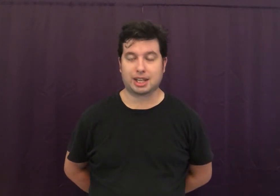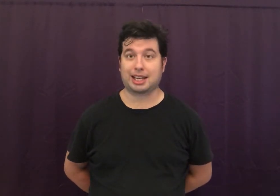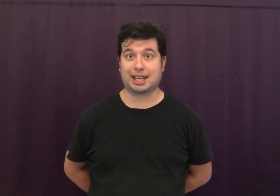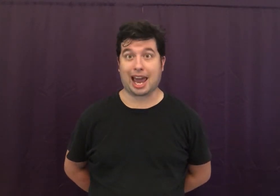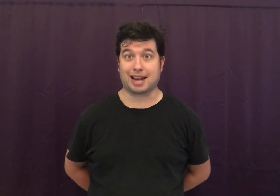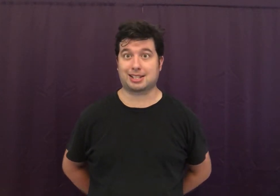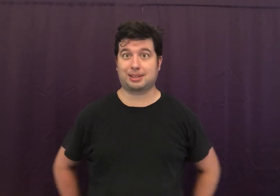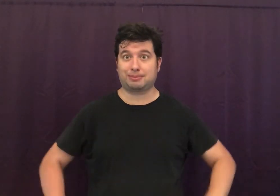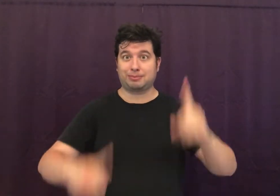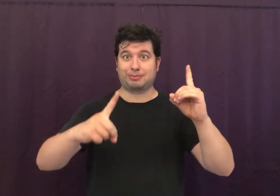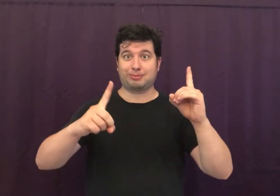Can't.